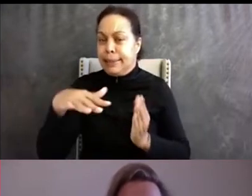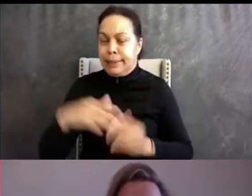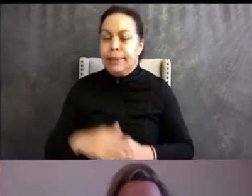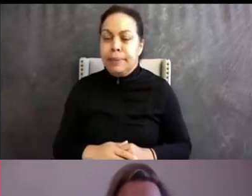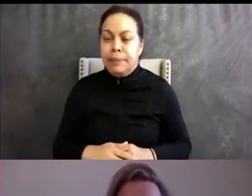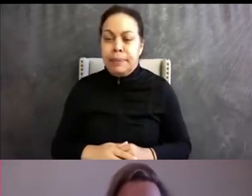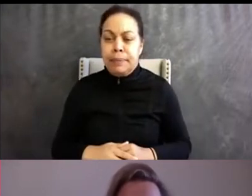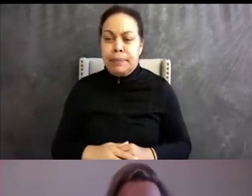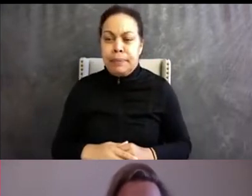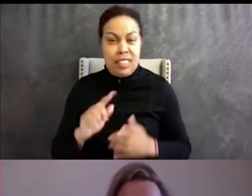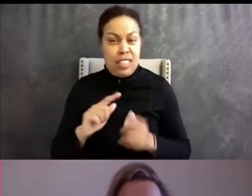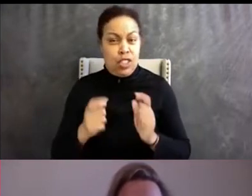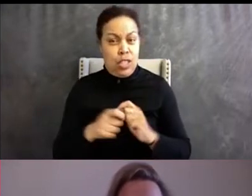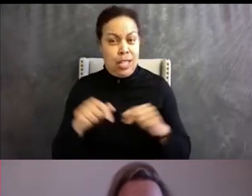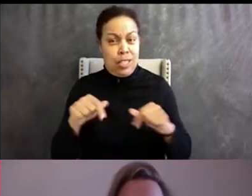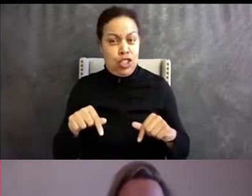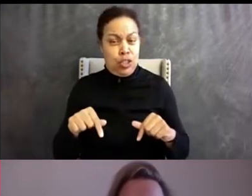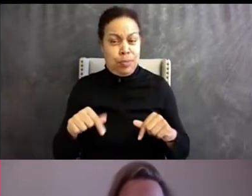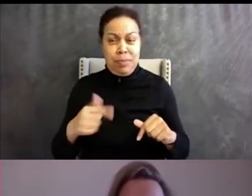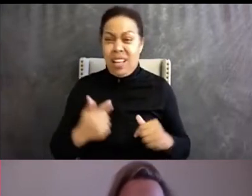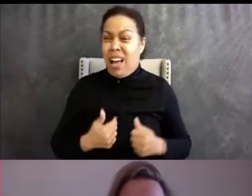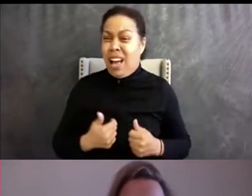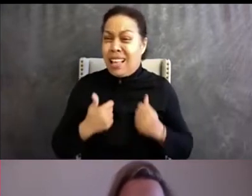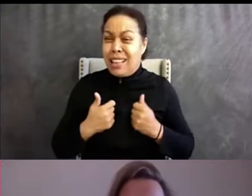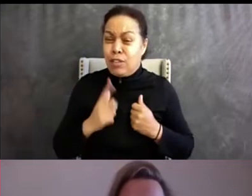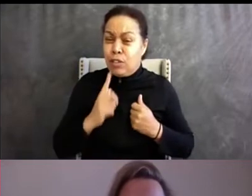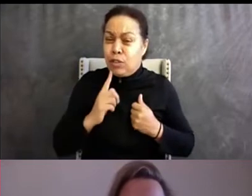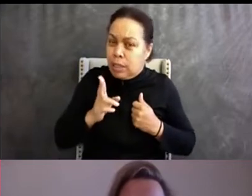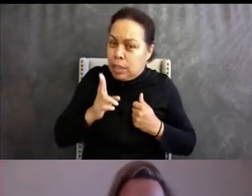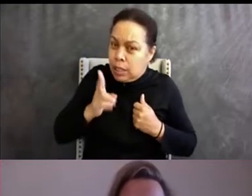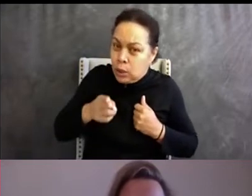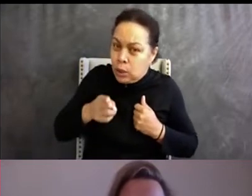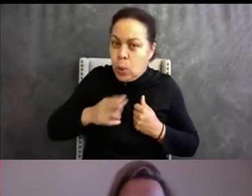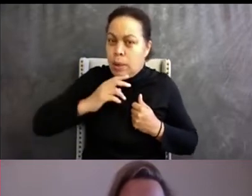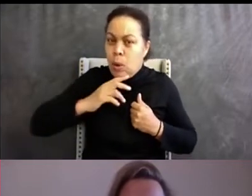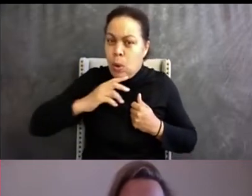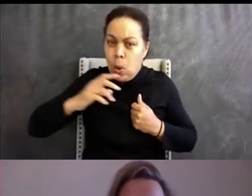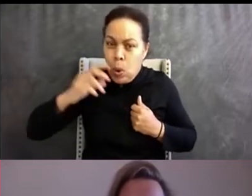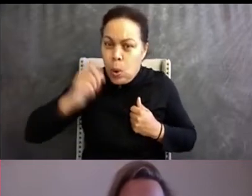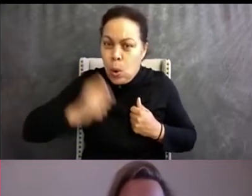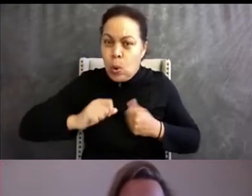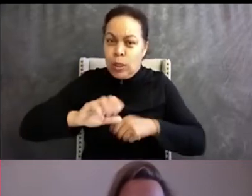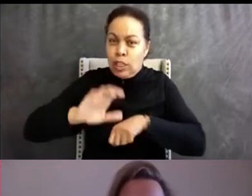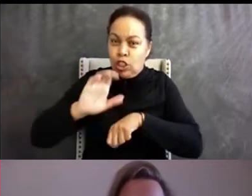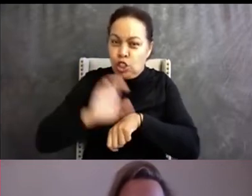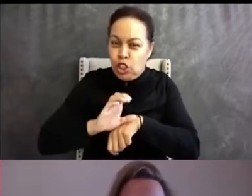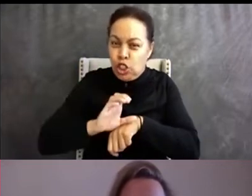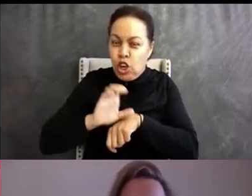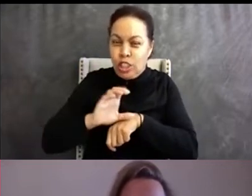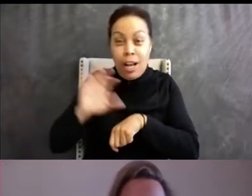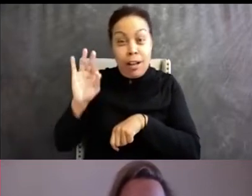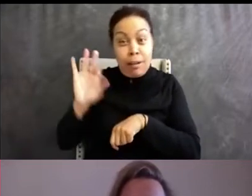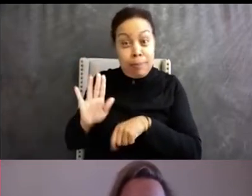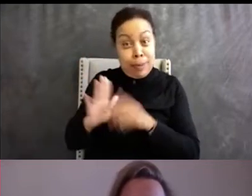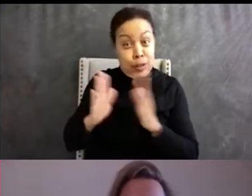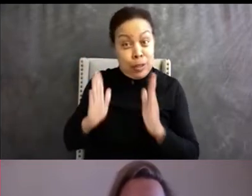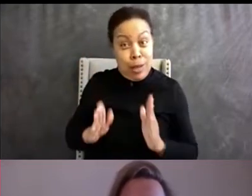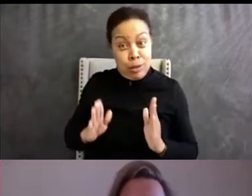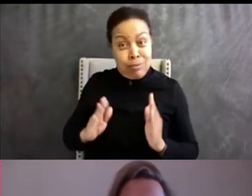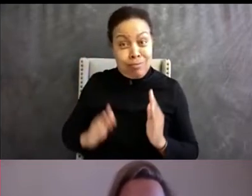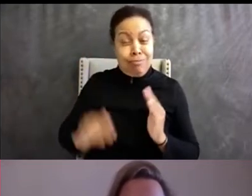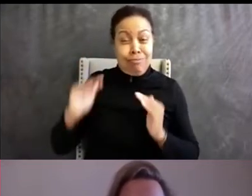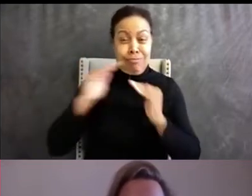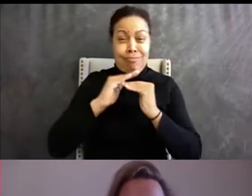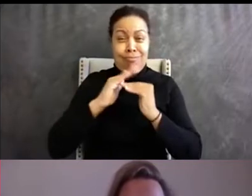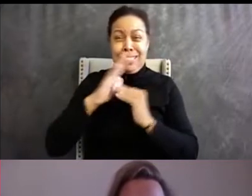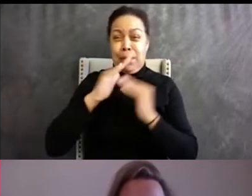What I would change, I live in this really historic old church rectory on the top floor,